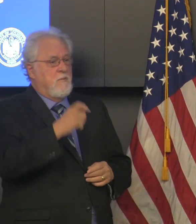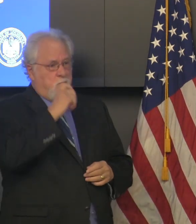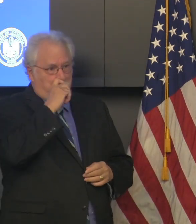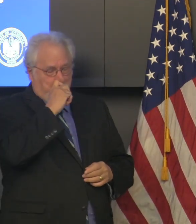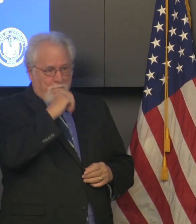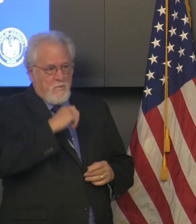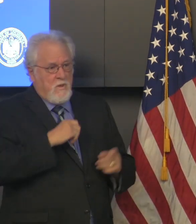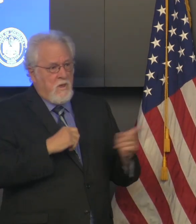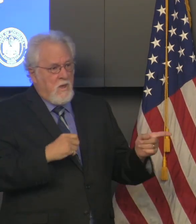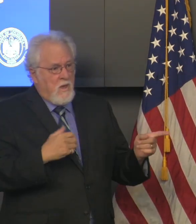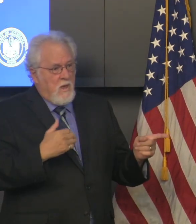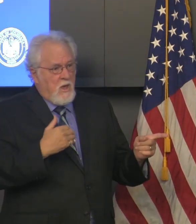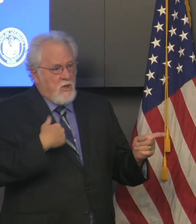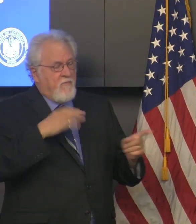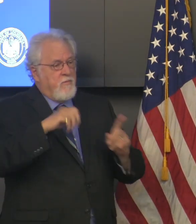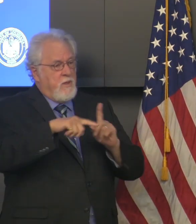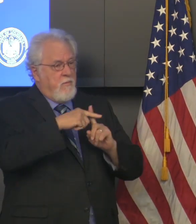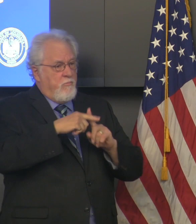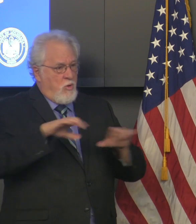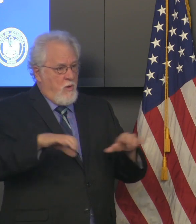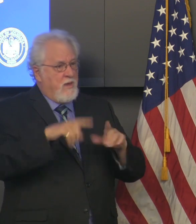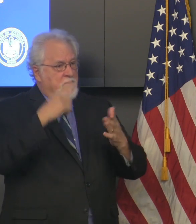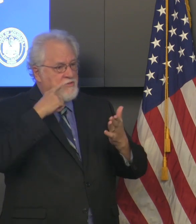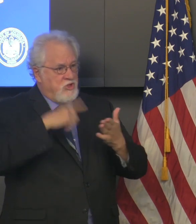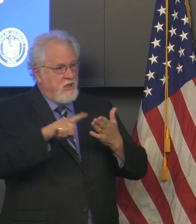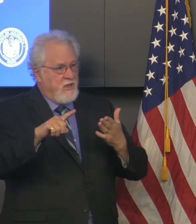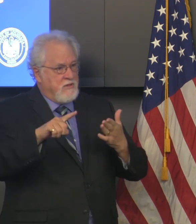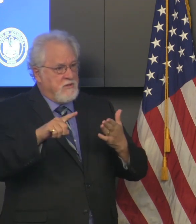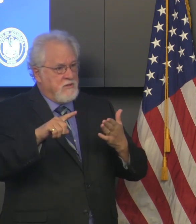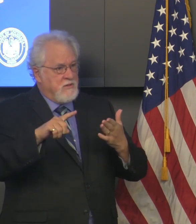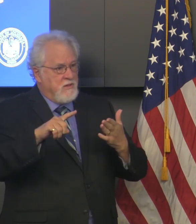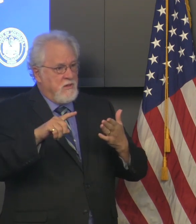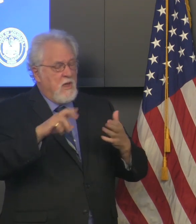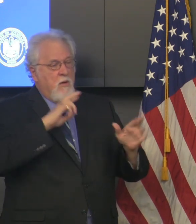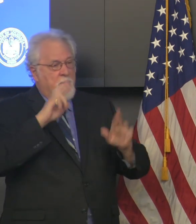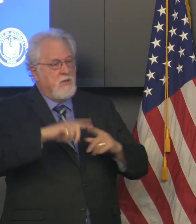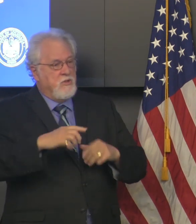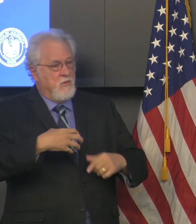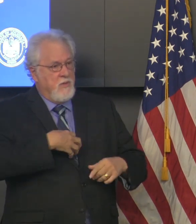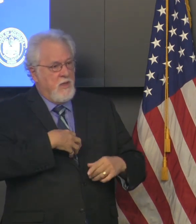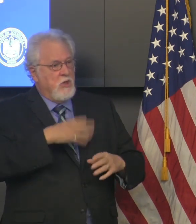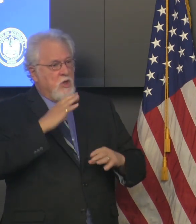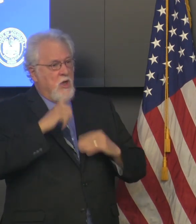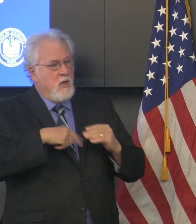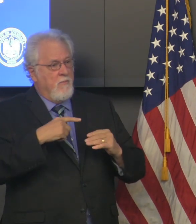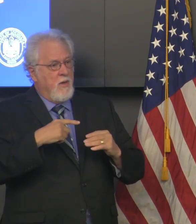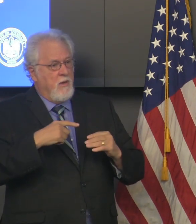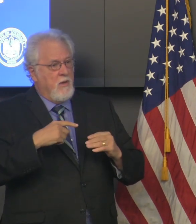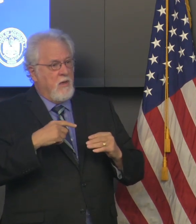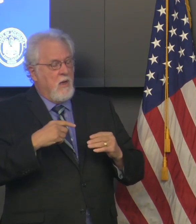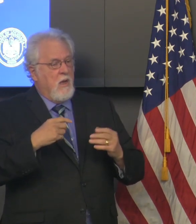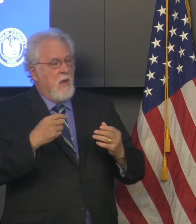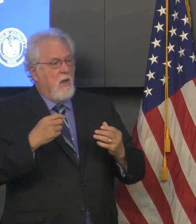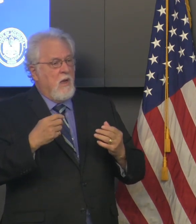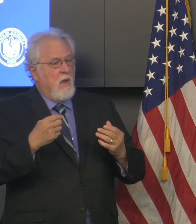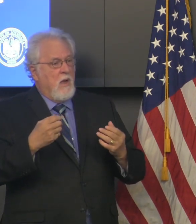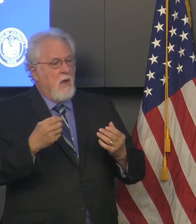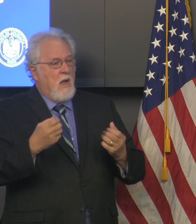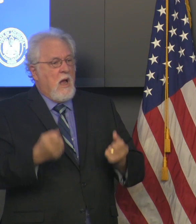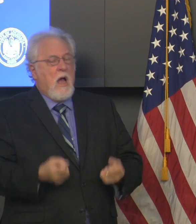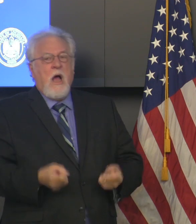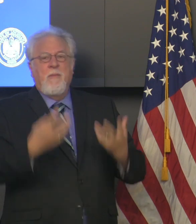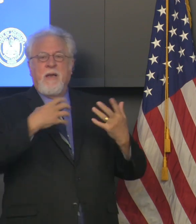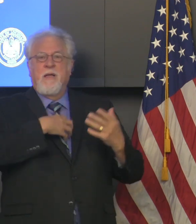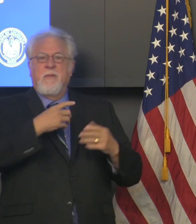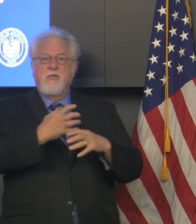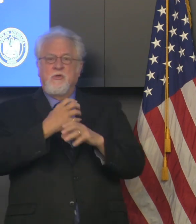I understand you guys do proactive checks and responses to complaints. Can you talk about the level of complaints you've gotten and what you've seen on those